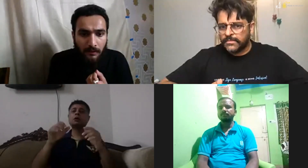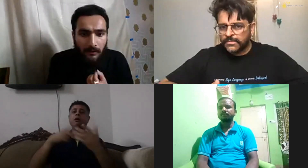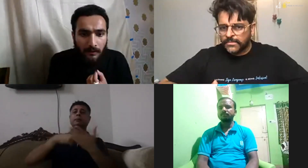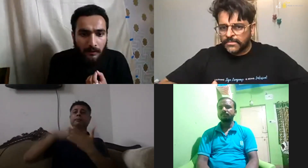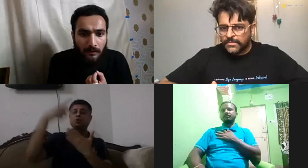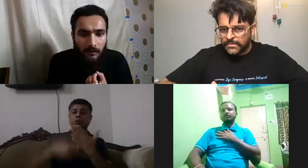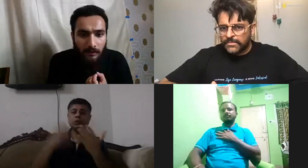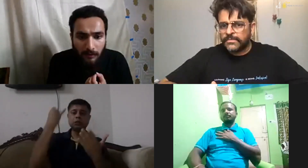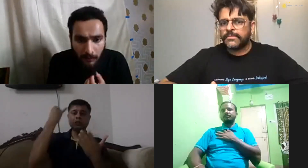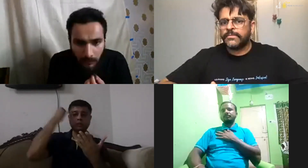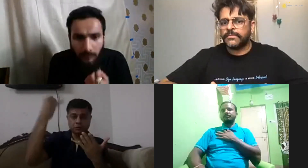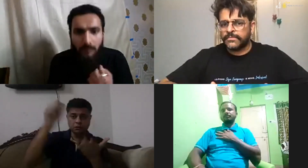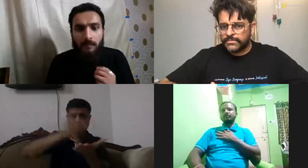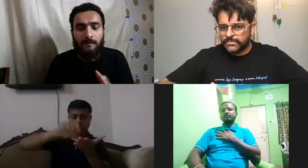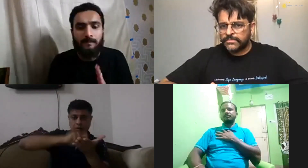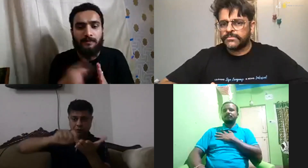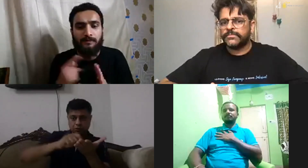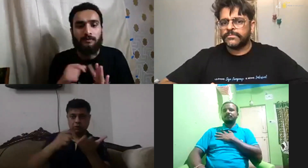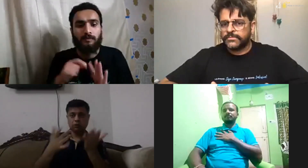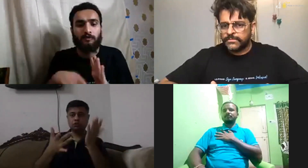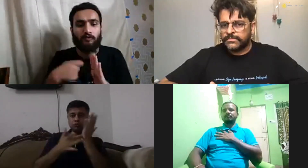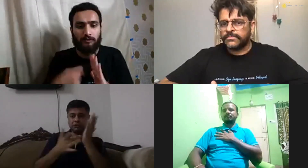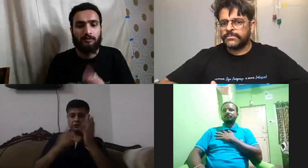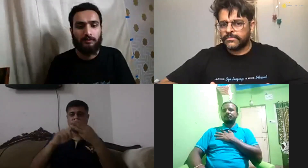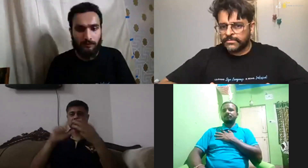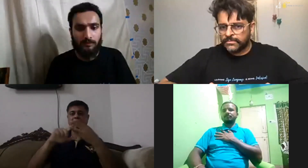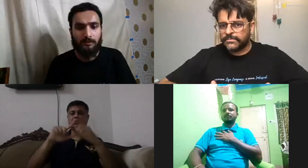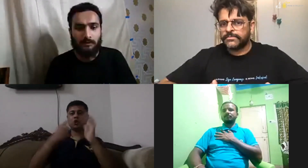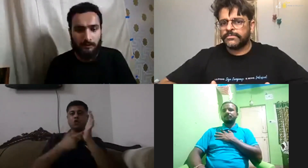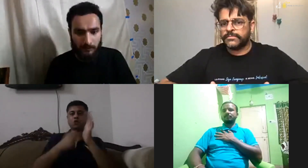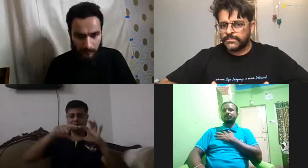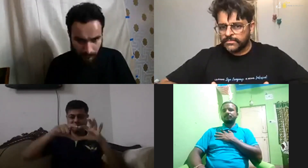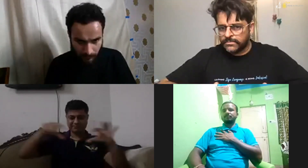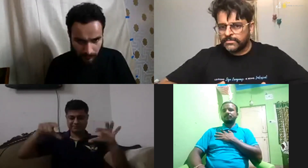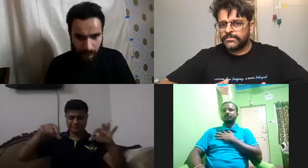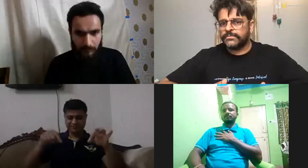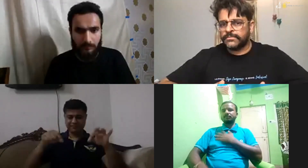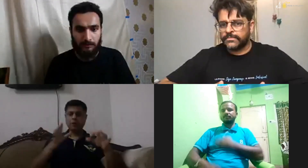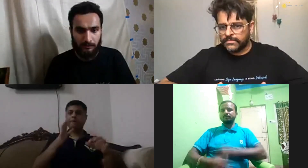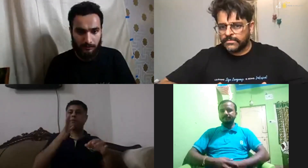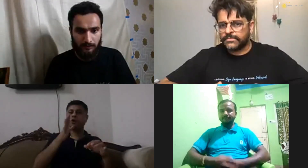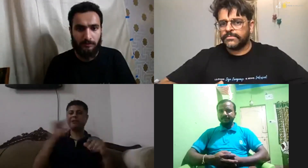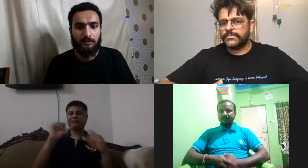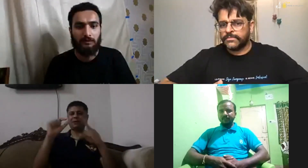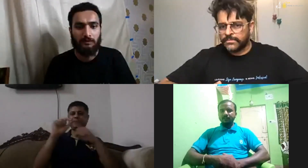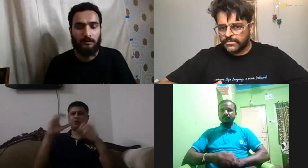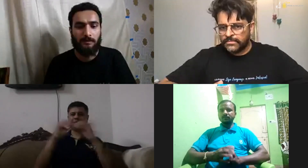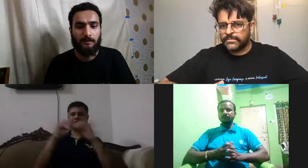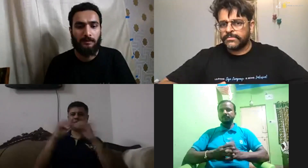we saw that it might be easy. So there were different projects and ideas that we discussed with technology, and